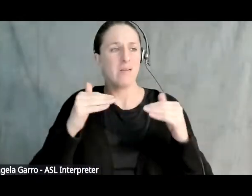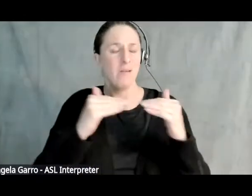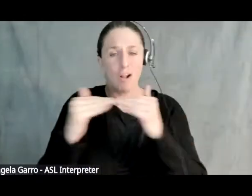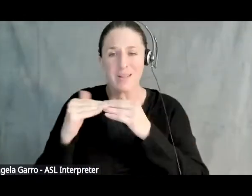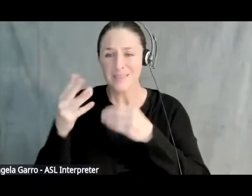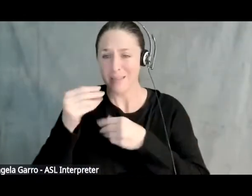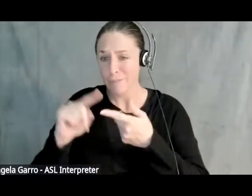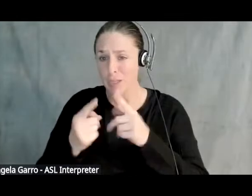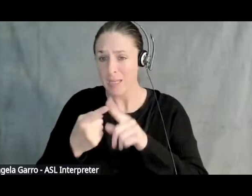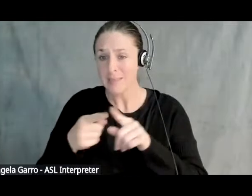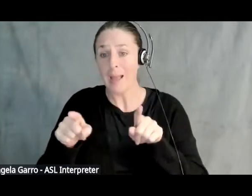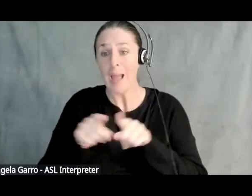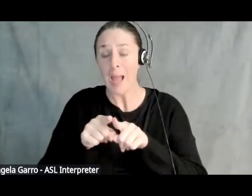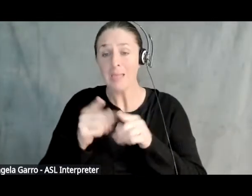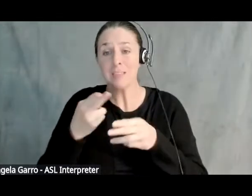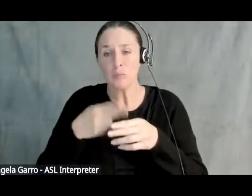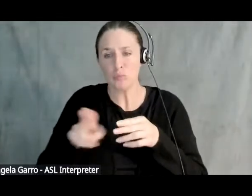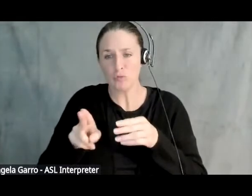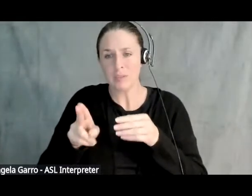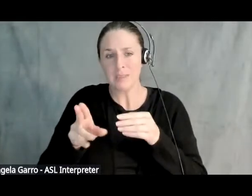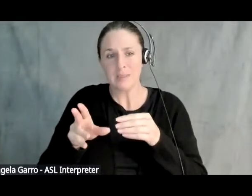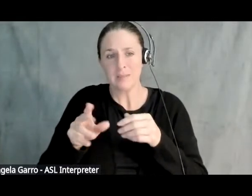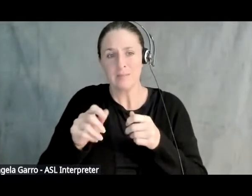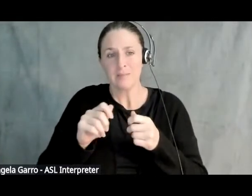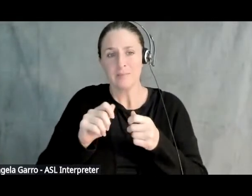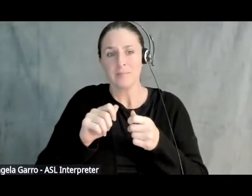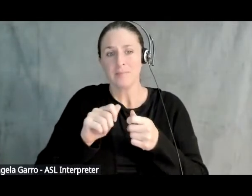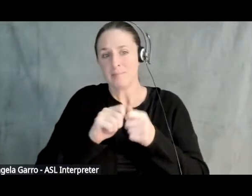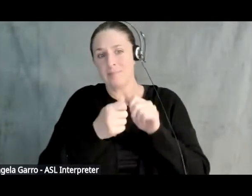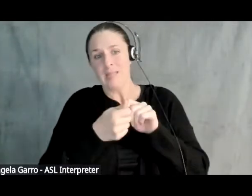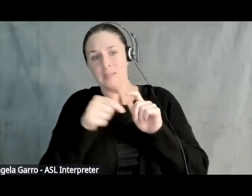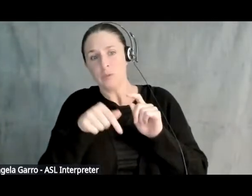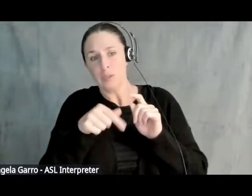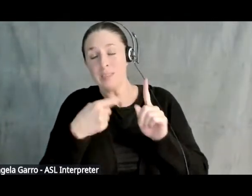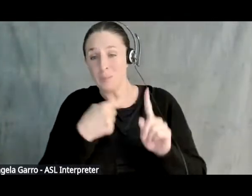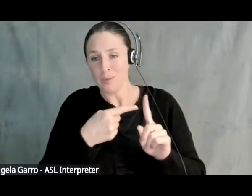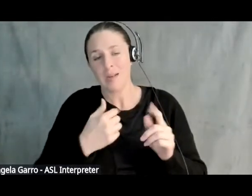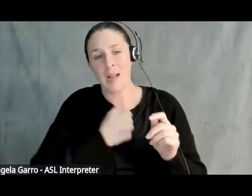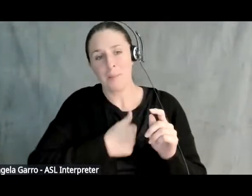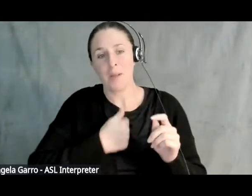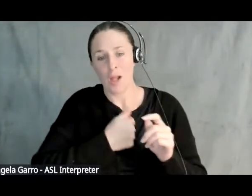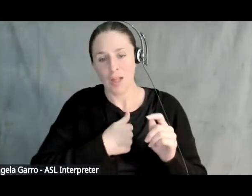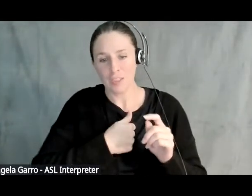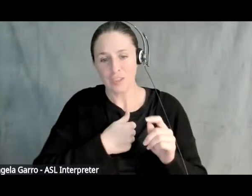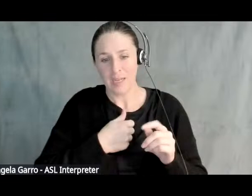As a brief addendum to this point, and I apologize for bringing up Dr. Kempke